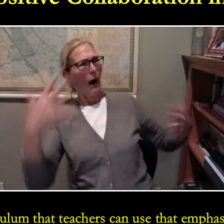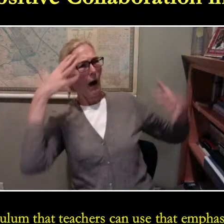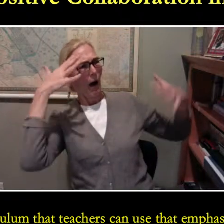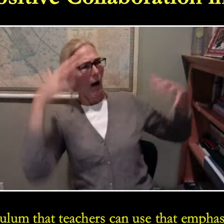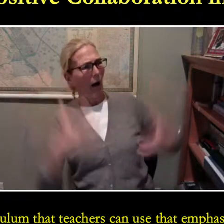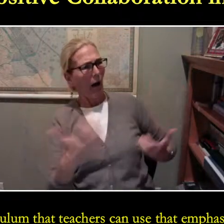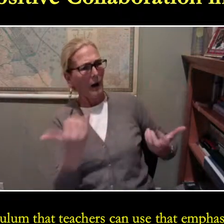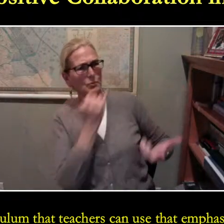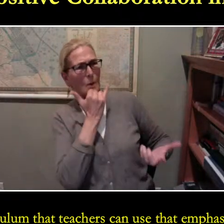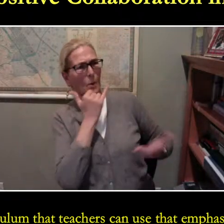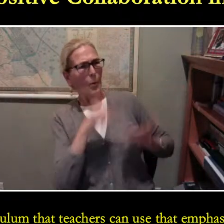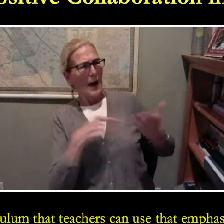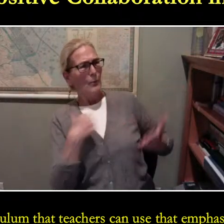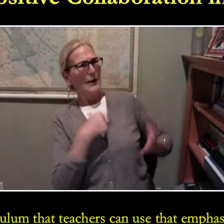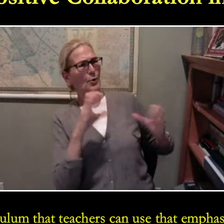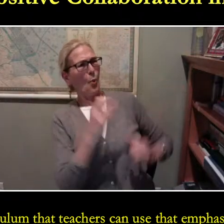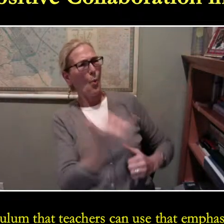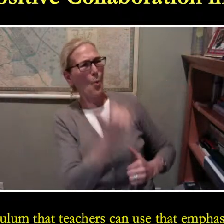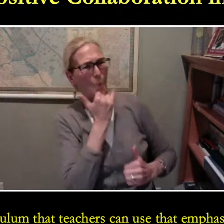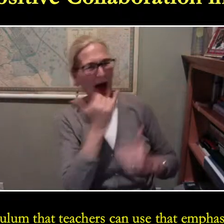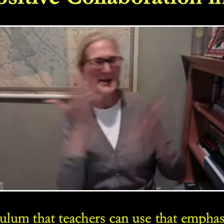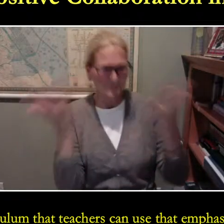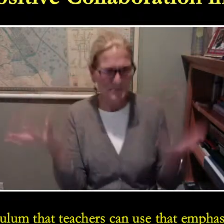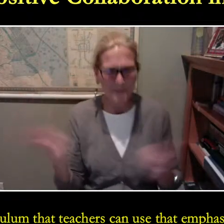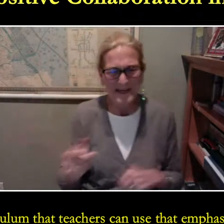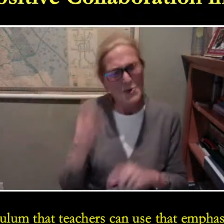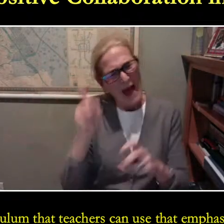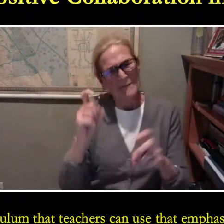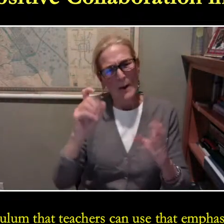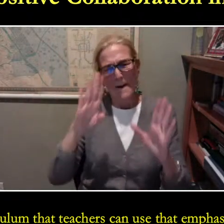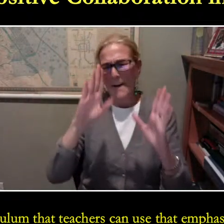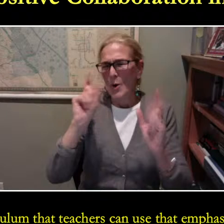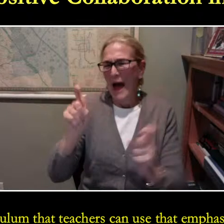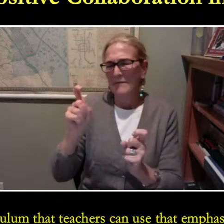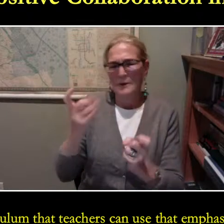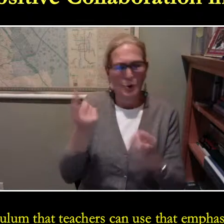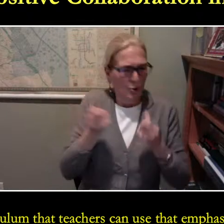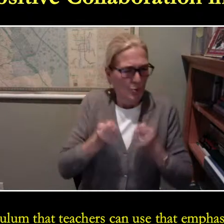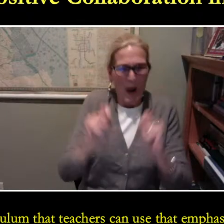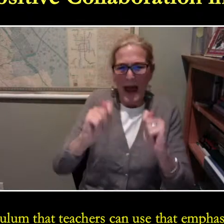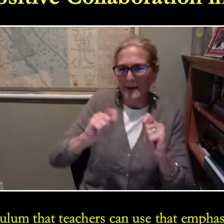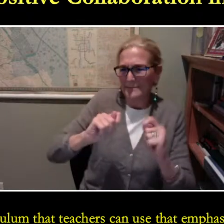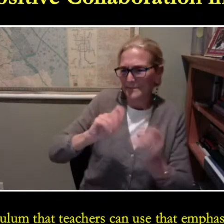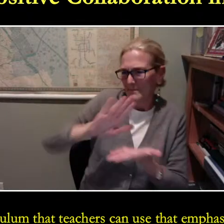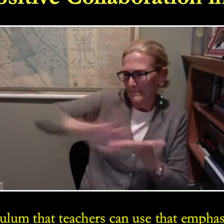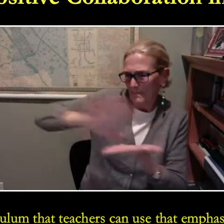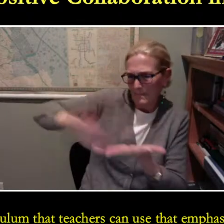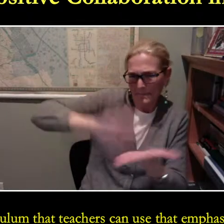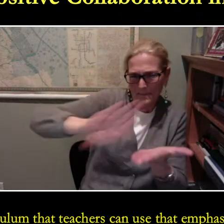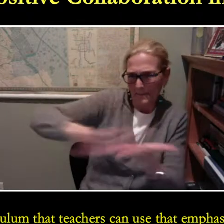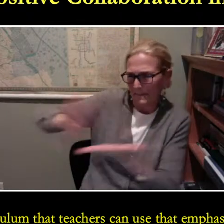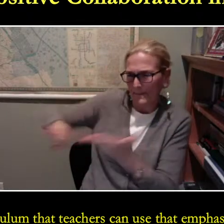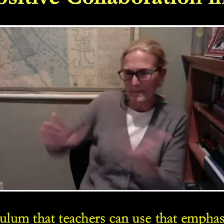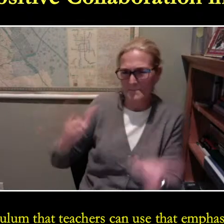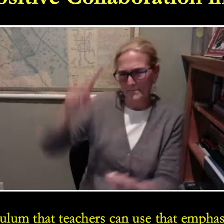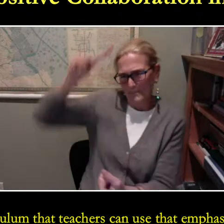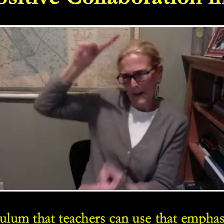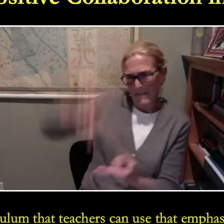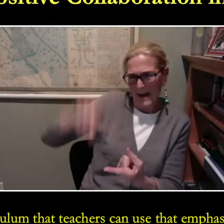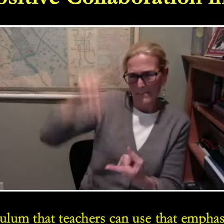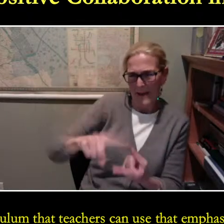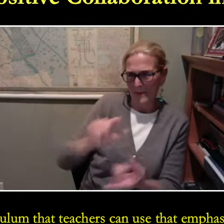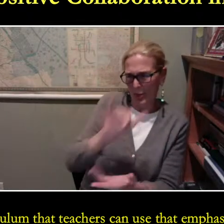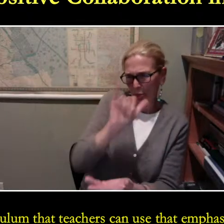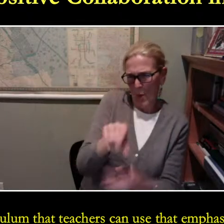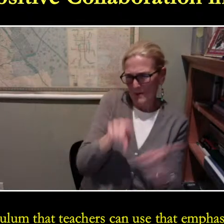the frustration of not wanting to spend holidays with your hearing family and hearing families being shocked, not realizing that they've done anything